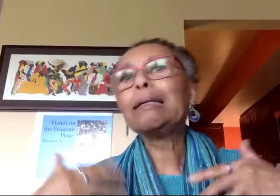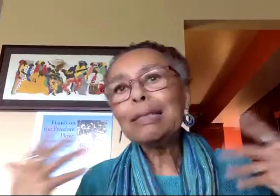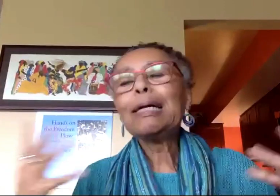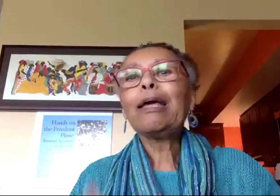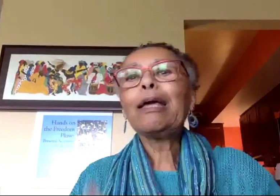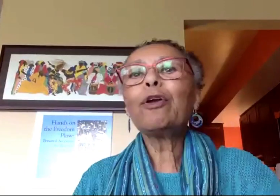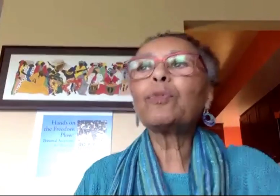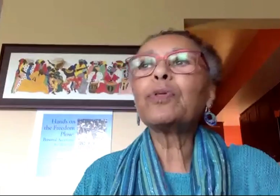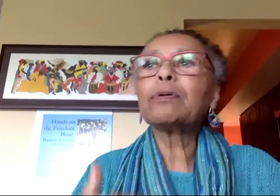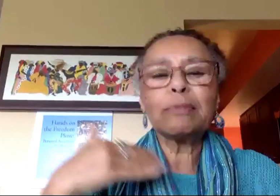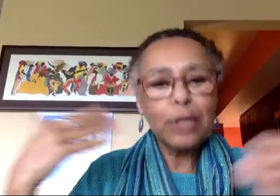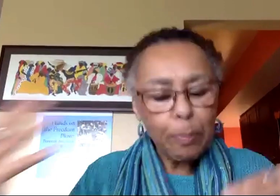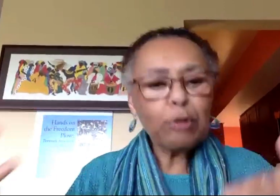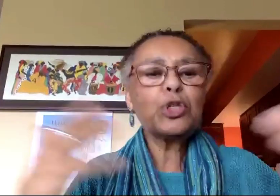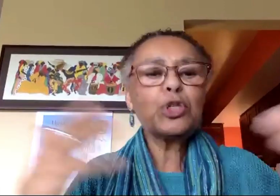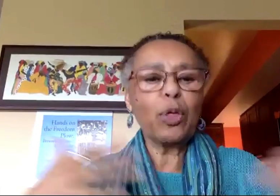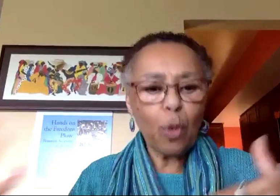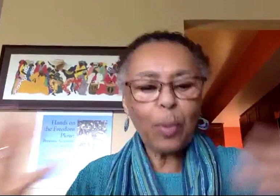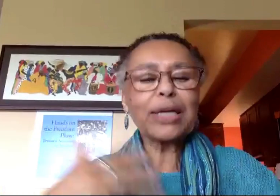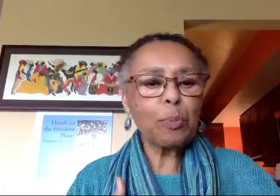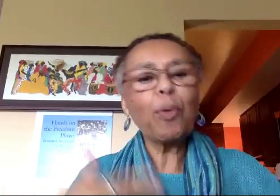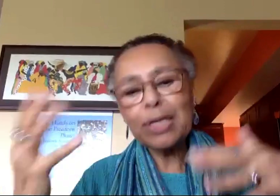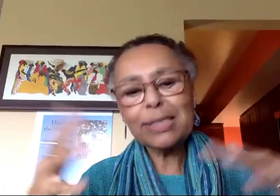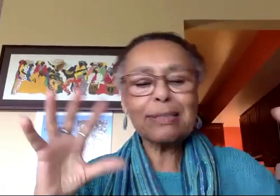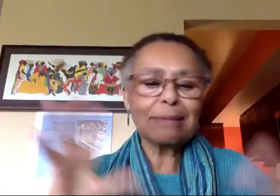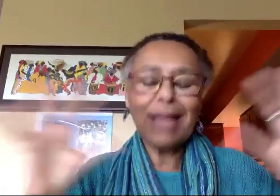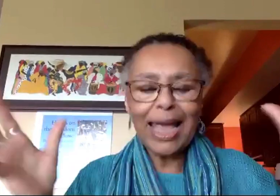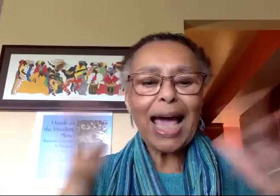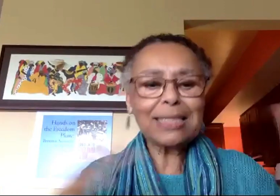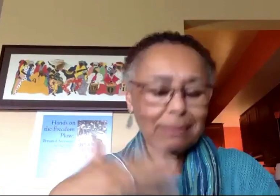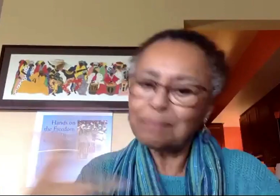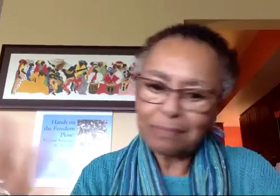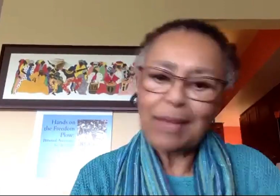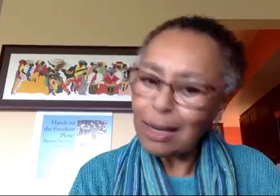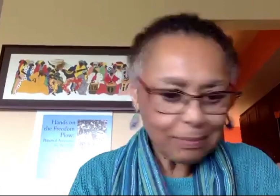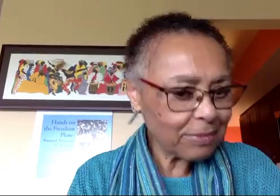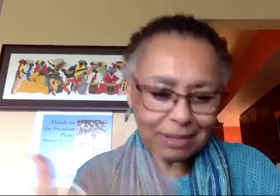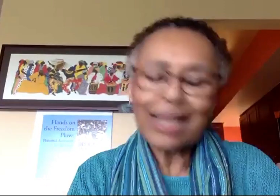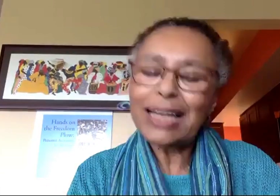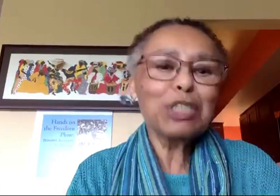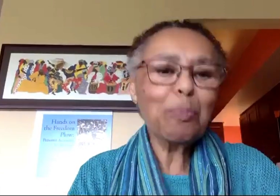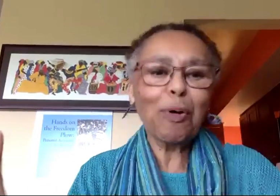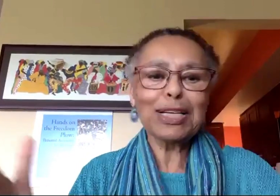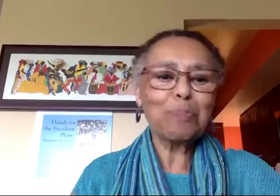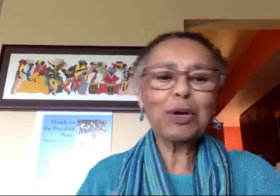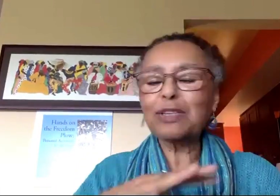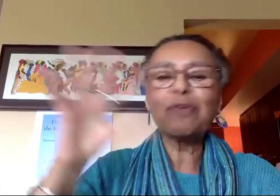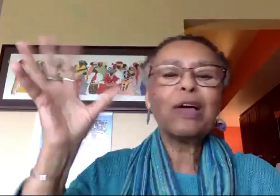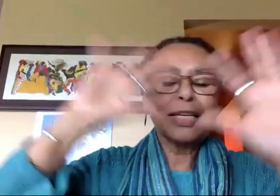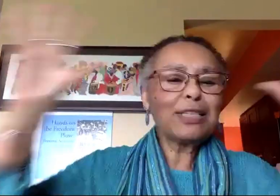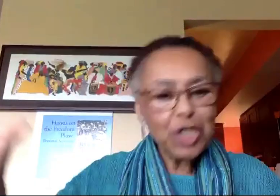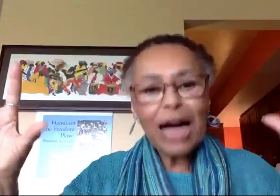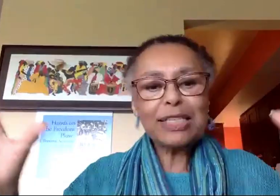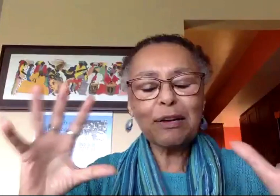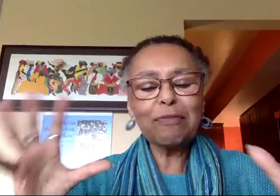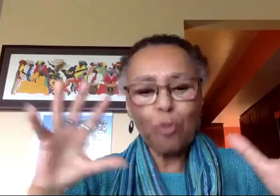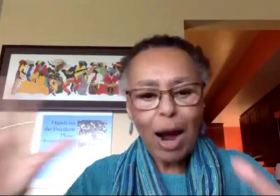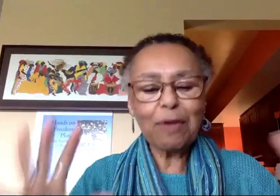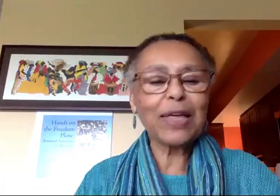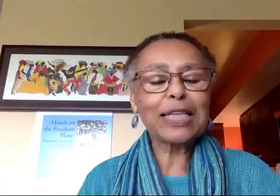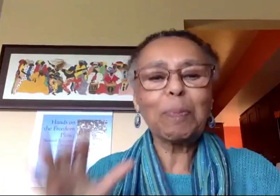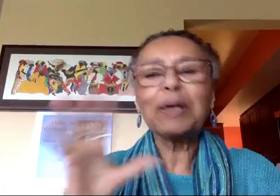and, the liberals who we thought were going to support us, they didn't support us because of Lyndon Johnson